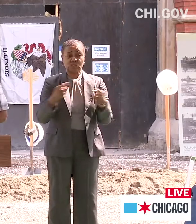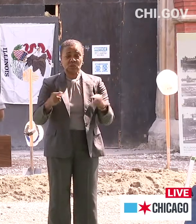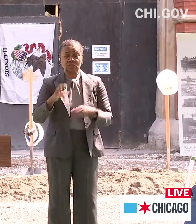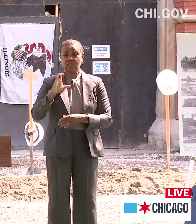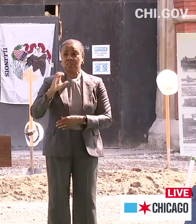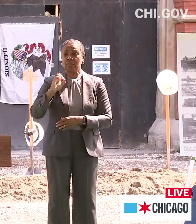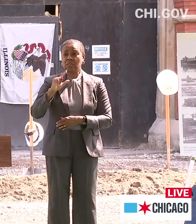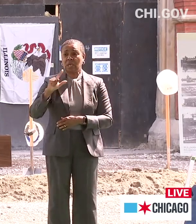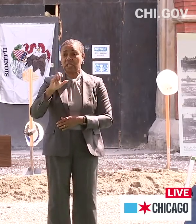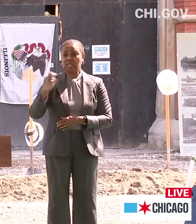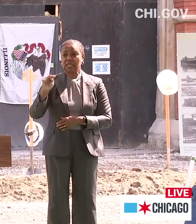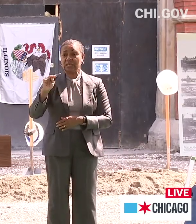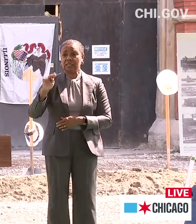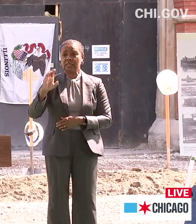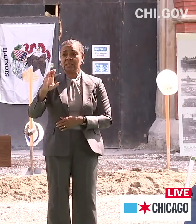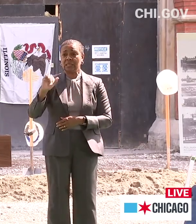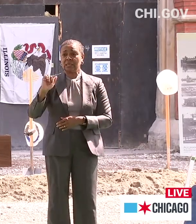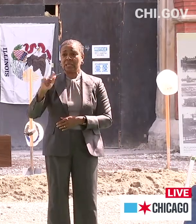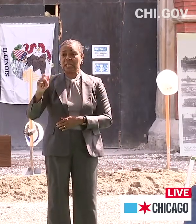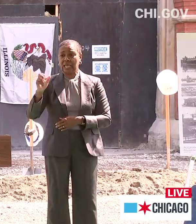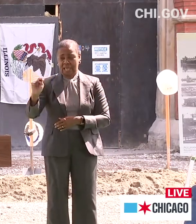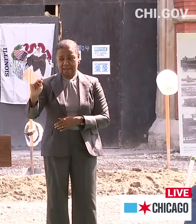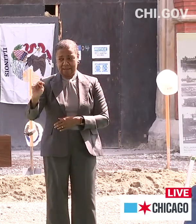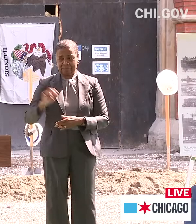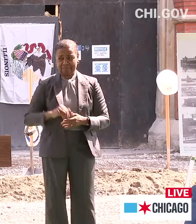Colleen Callahan.